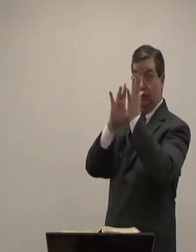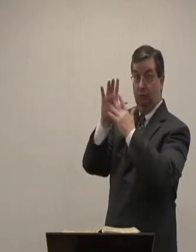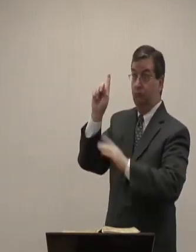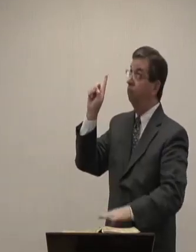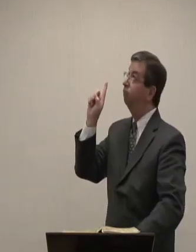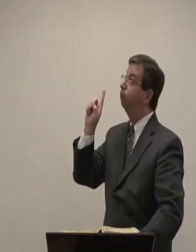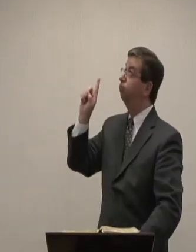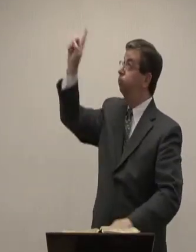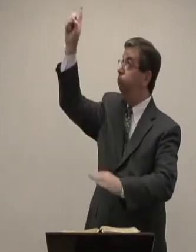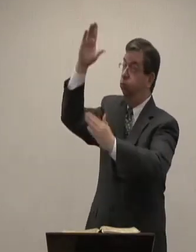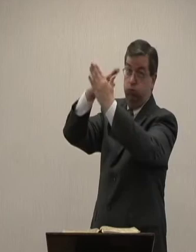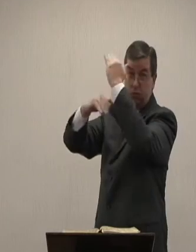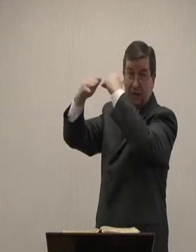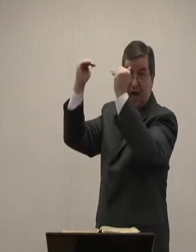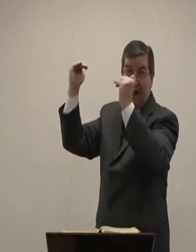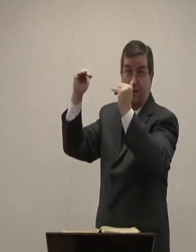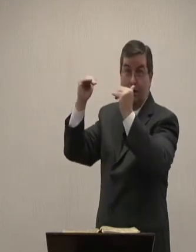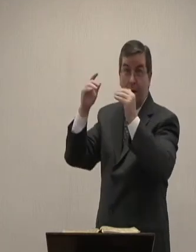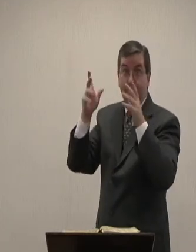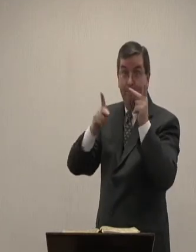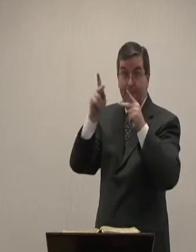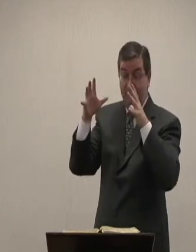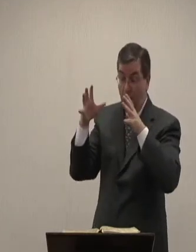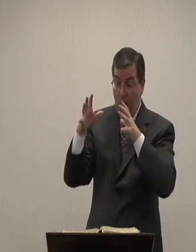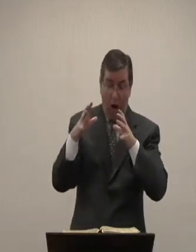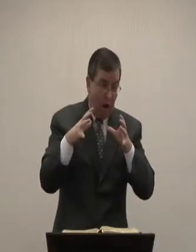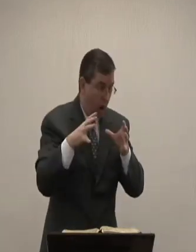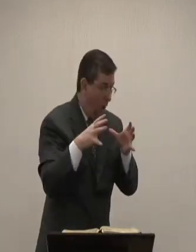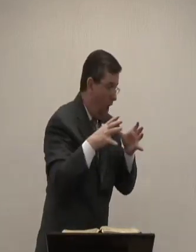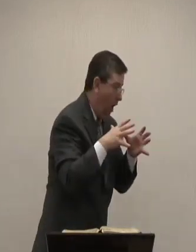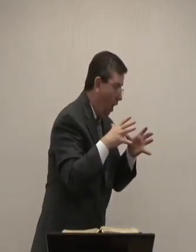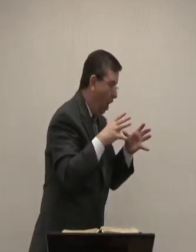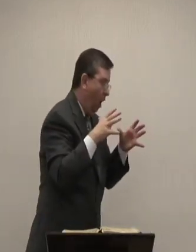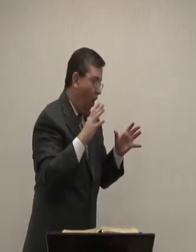He told them to stay in the city until you have been clothed with power from on high.